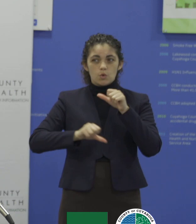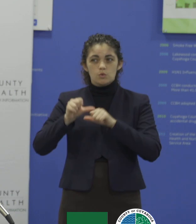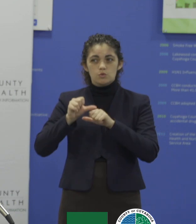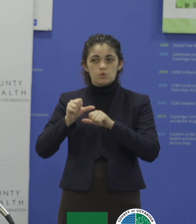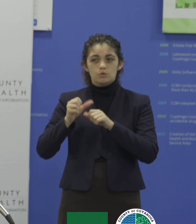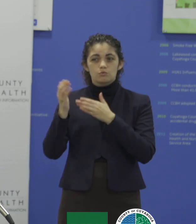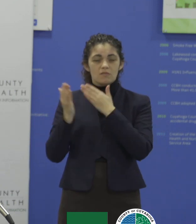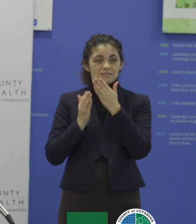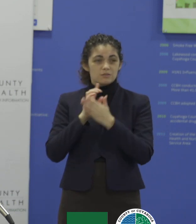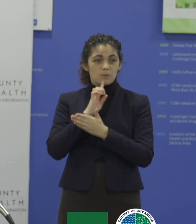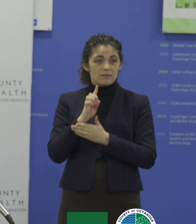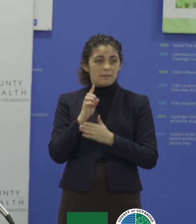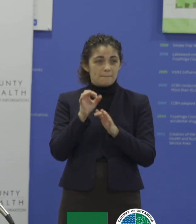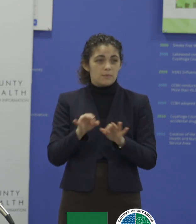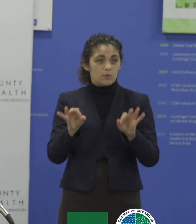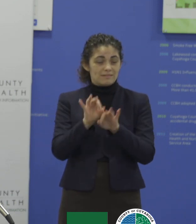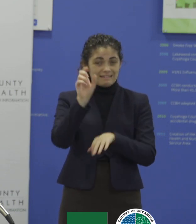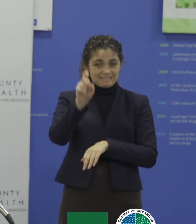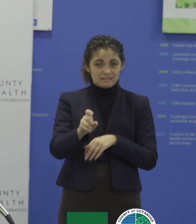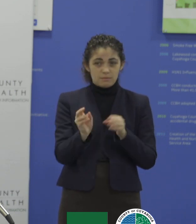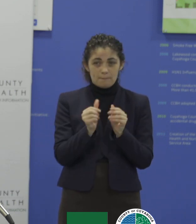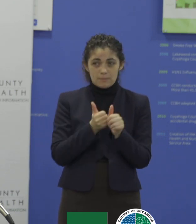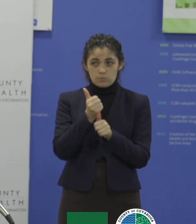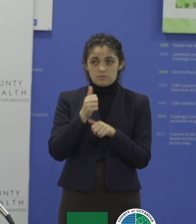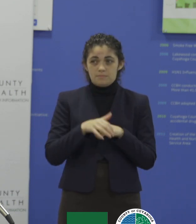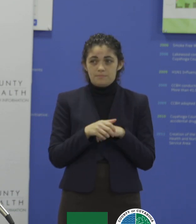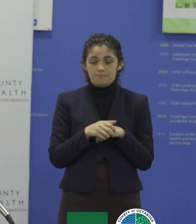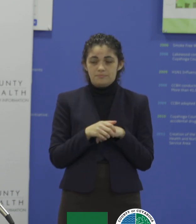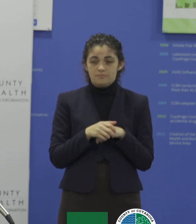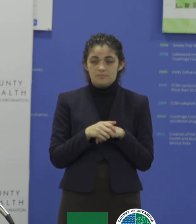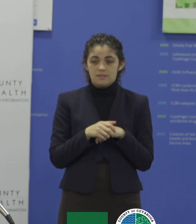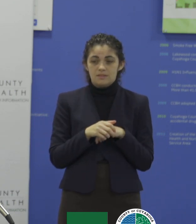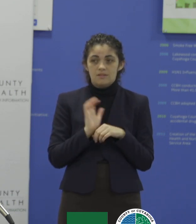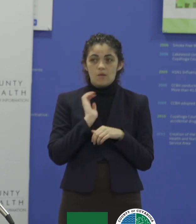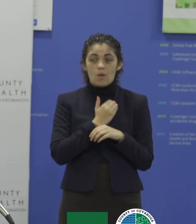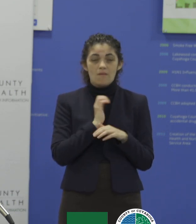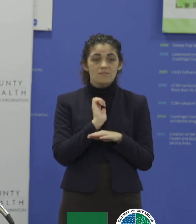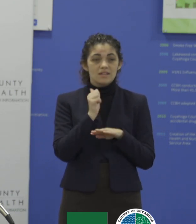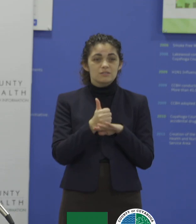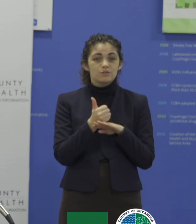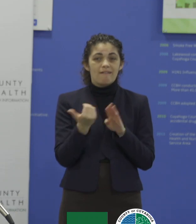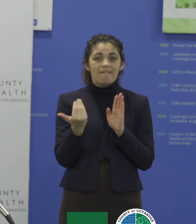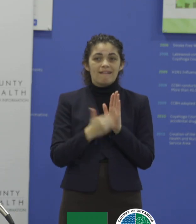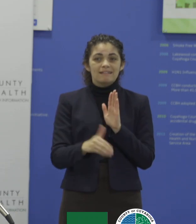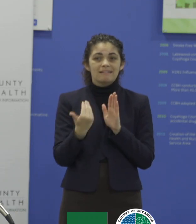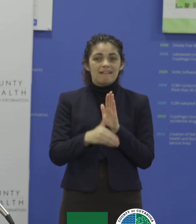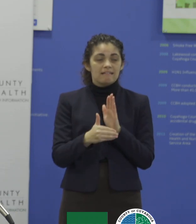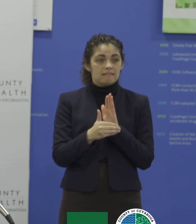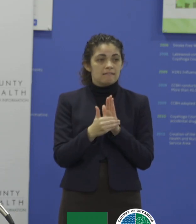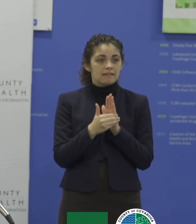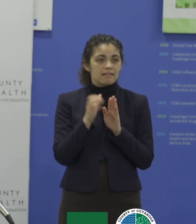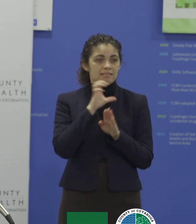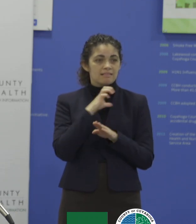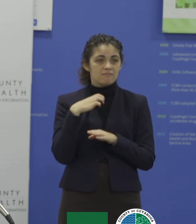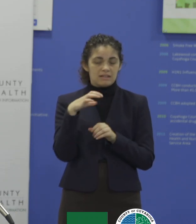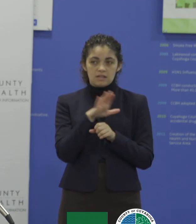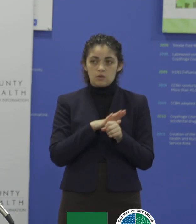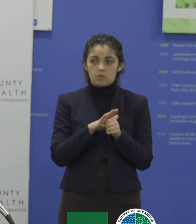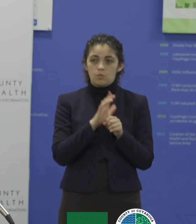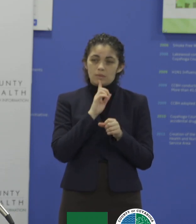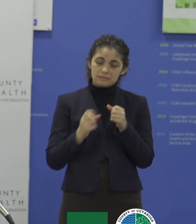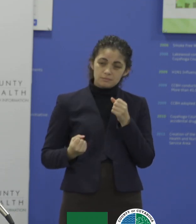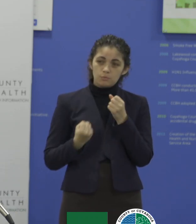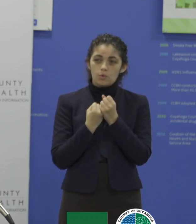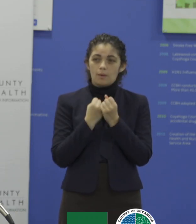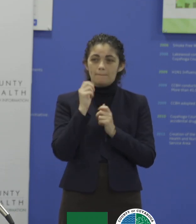are critical for those that need it most. And what our foundations have done time and again in Greater Cleveland is they are there for